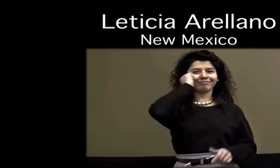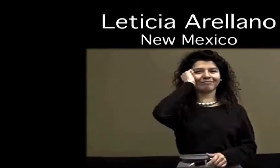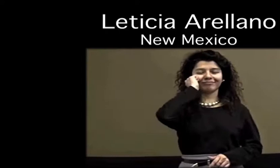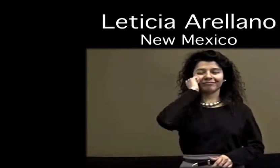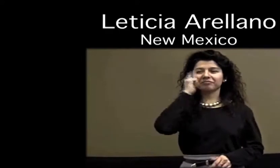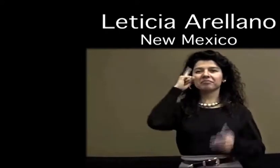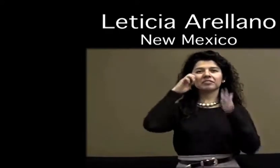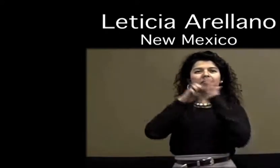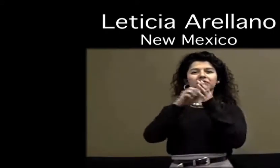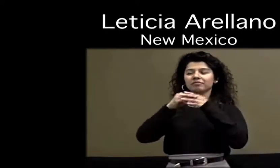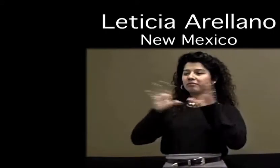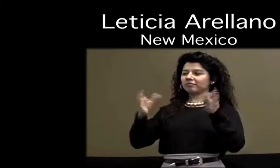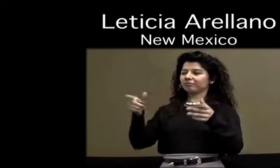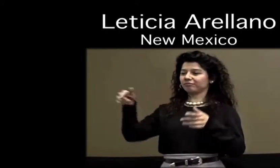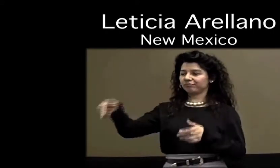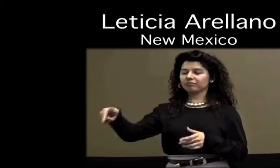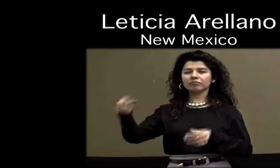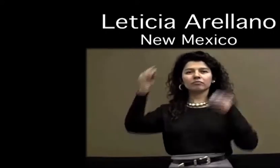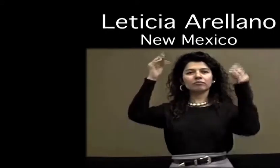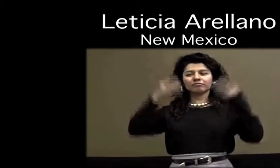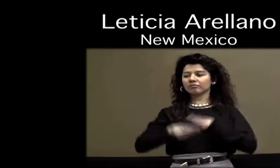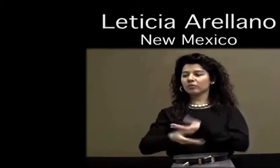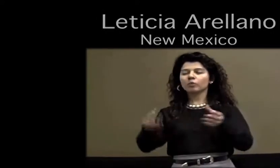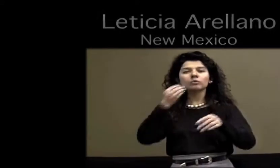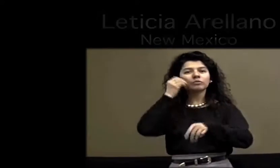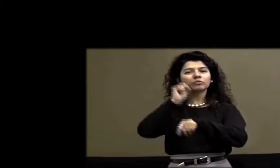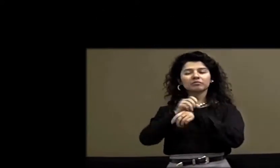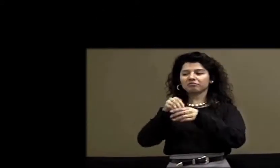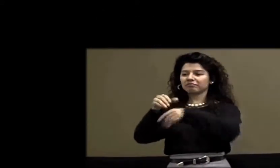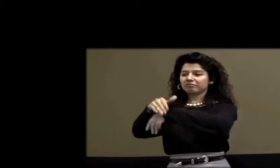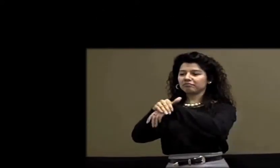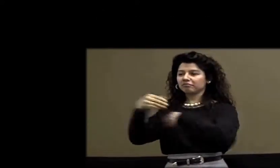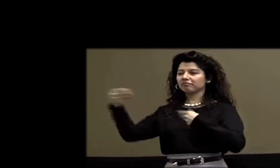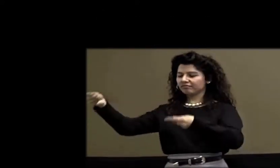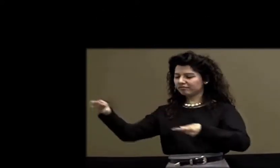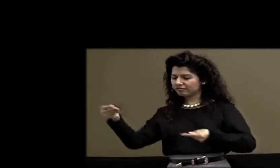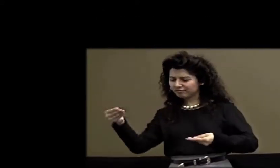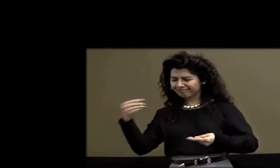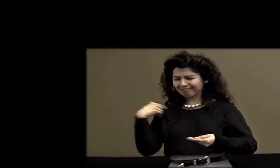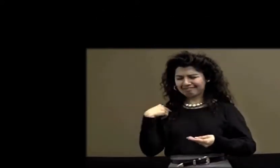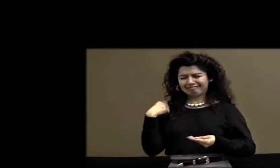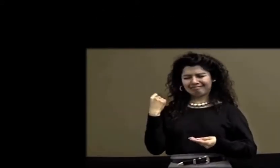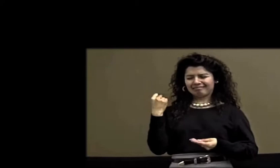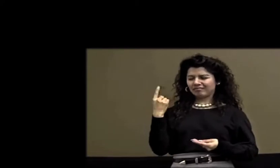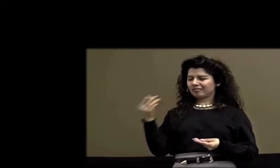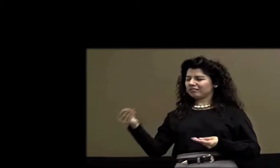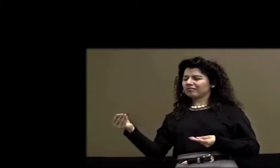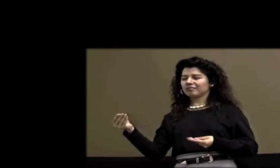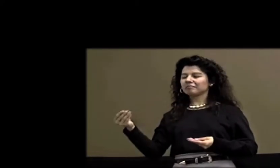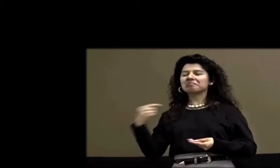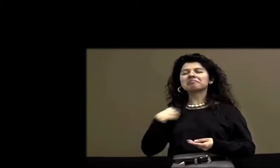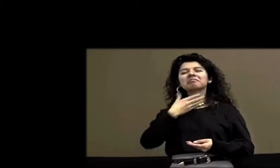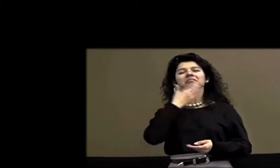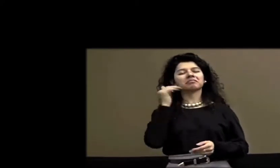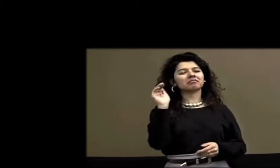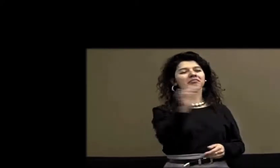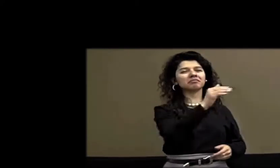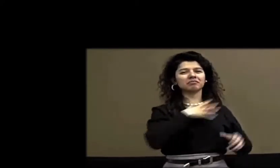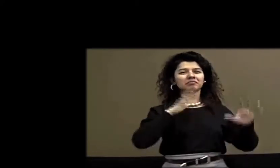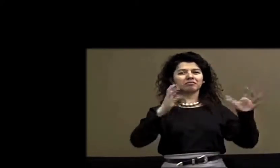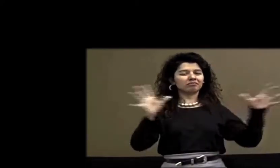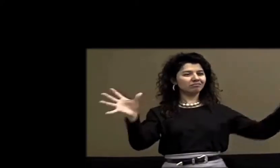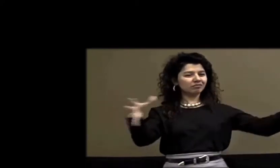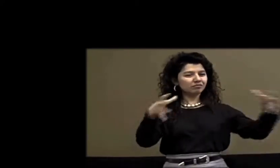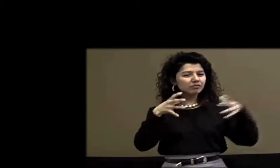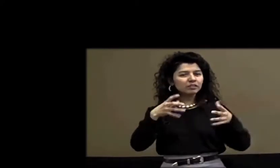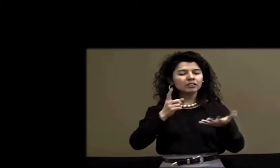Yes, I use 2 languages every day. For example, when I'm in class and the teacher gives us homework. If I don't understand exactly what the teacher